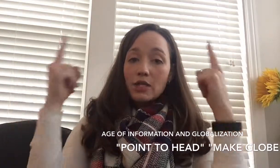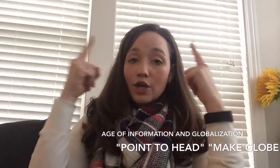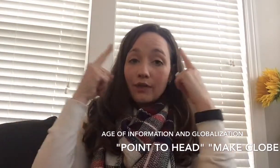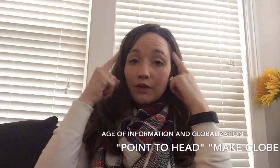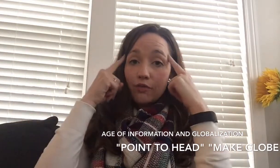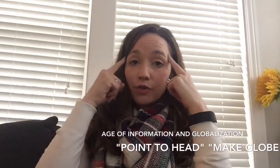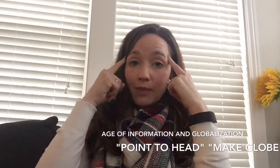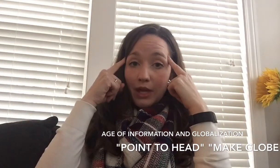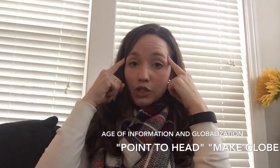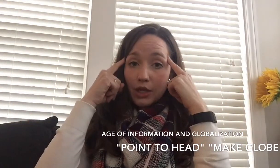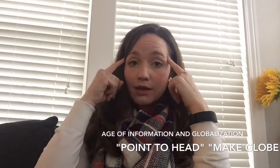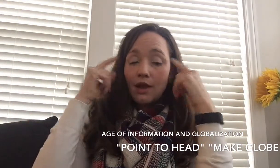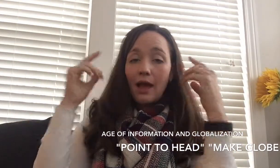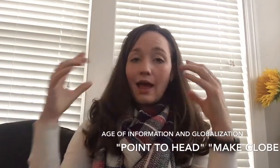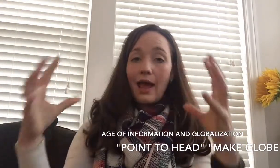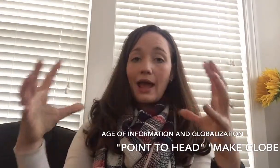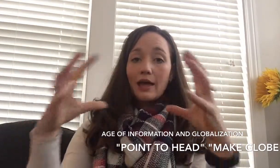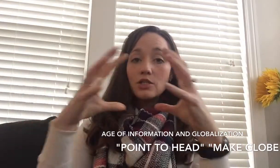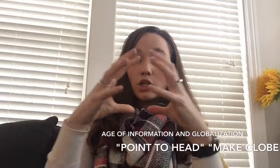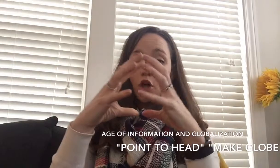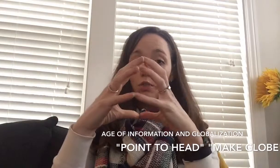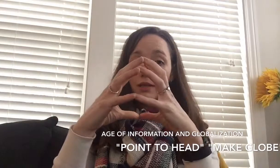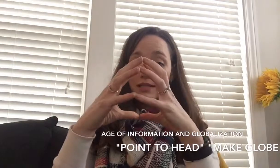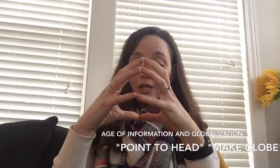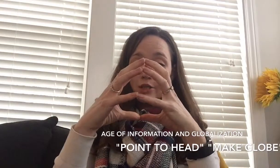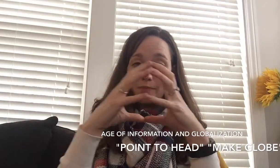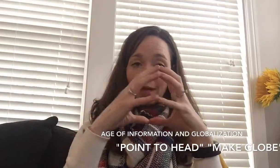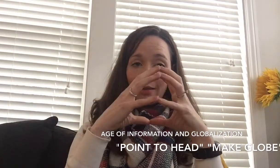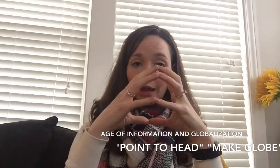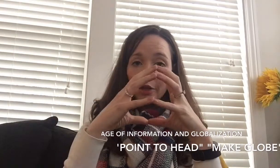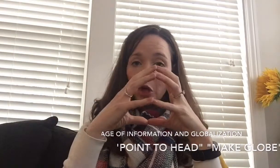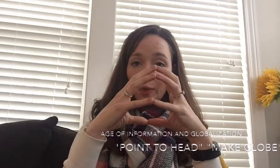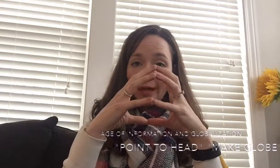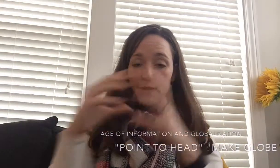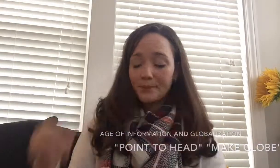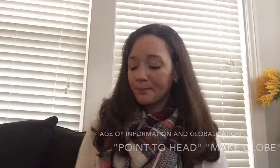of information and globalization, making that globe again.